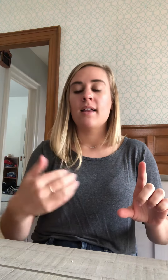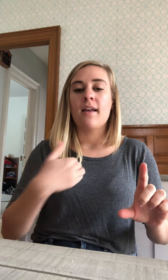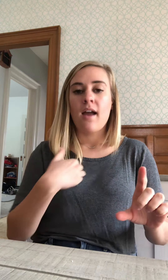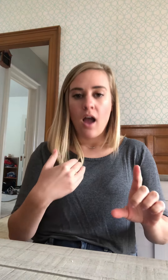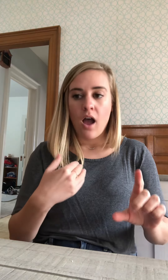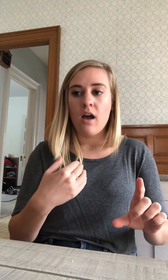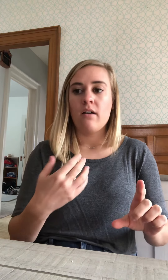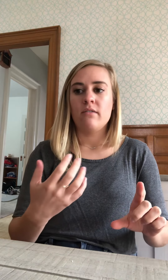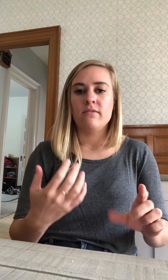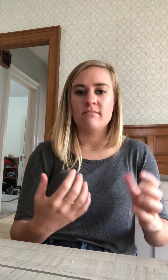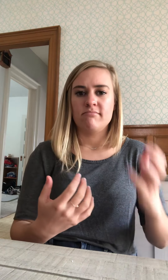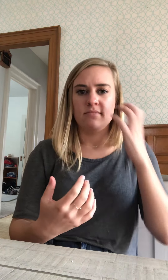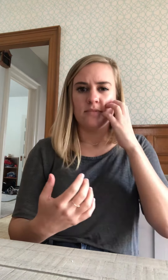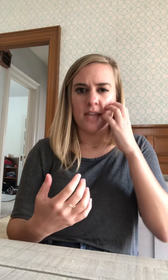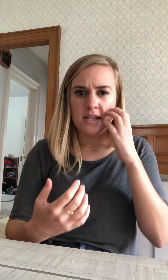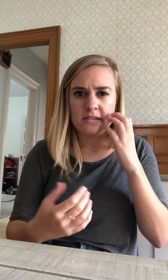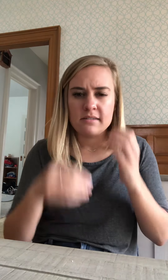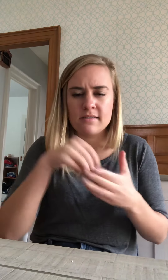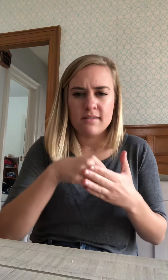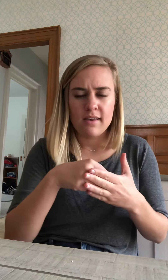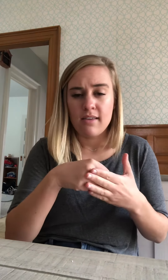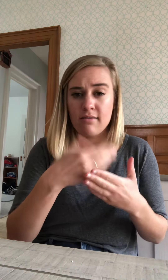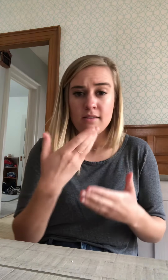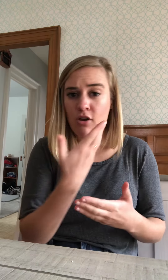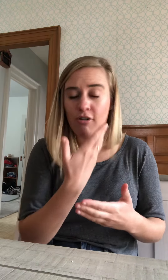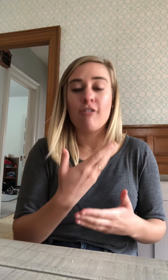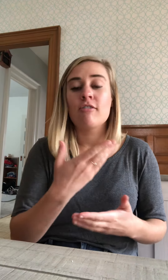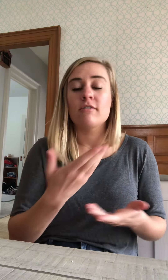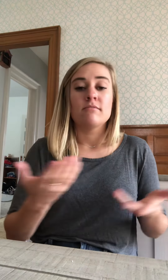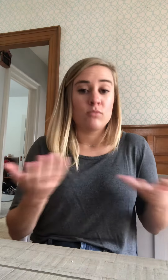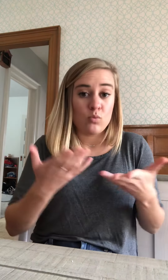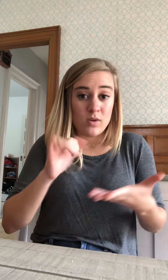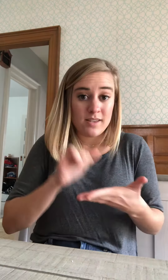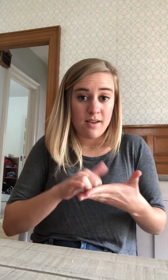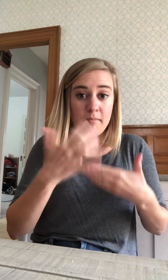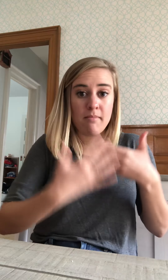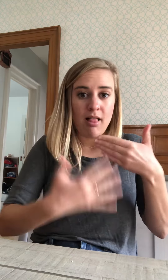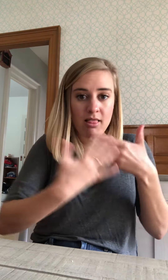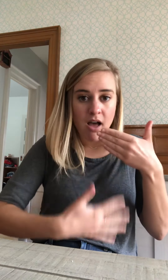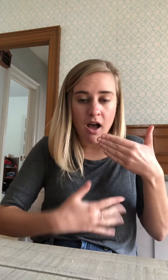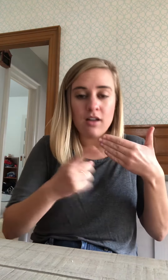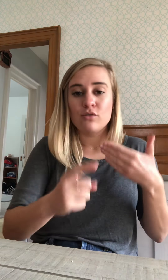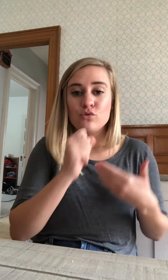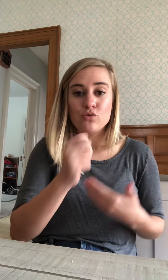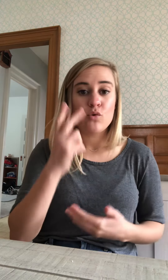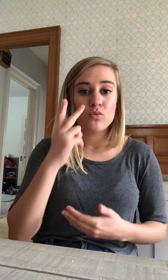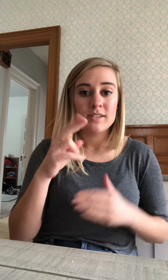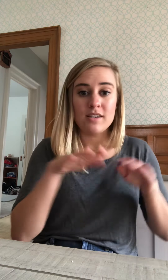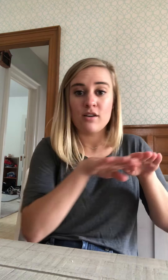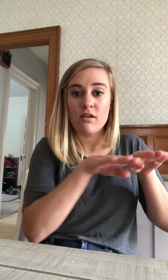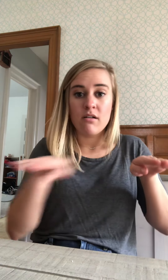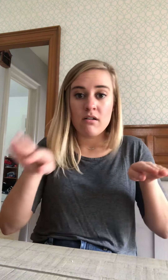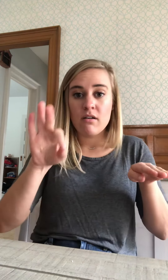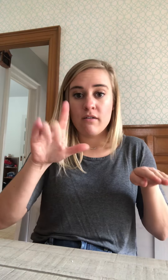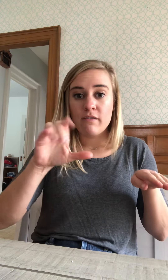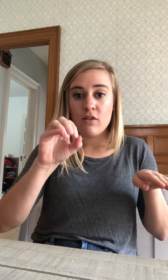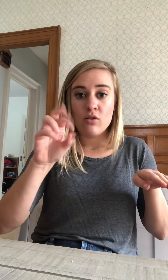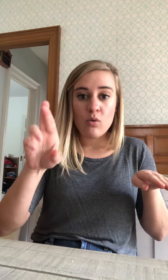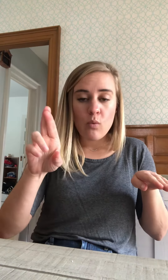that's blood. And what you don't see here is the floor to the sinus, and that's because it's fractured and displaced. On the opposite